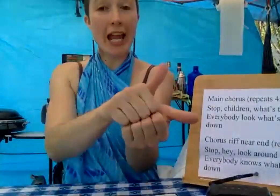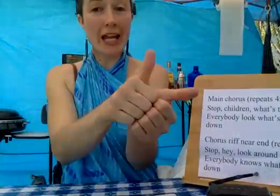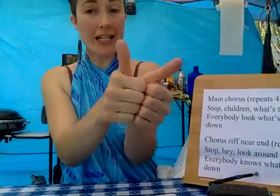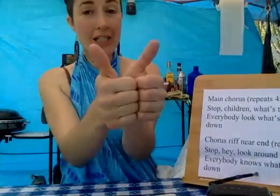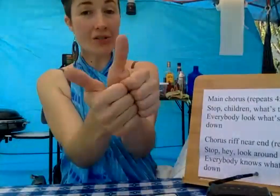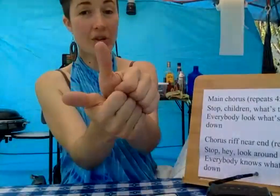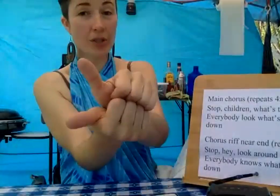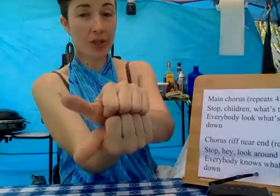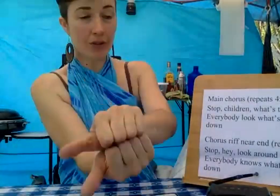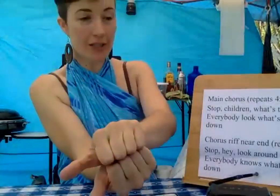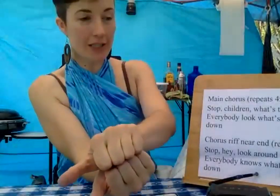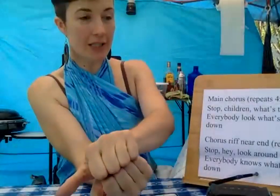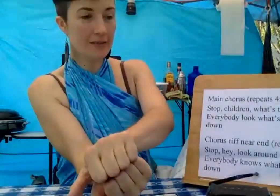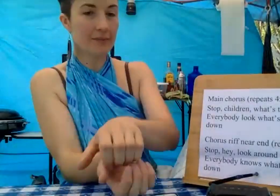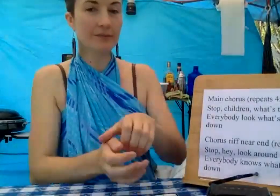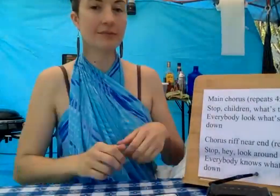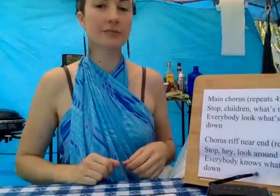Change for time.